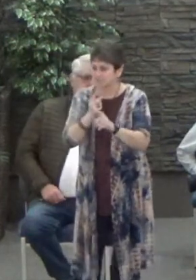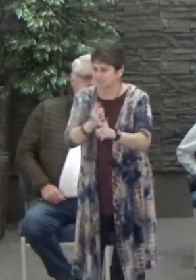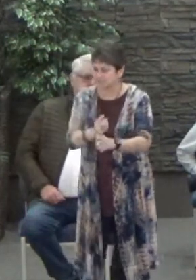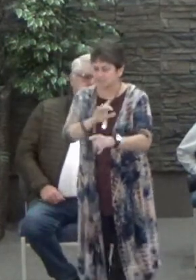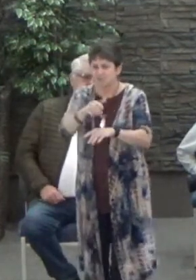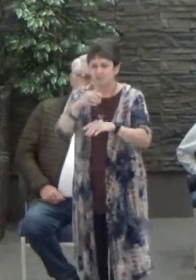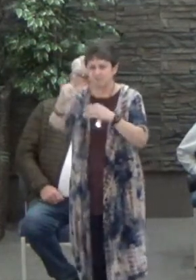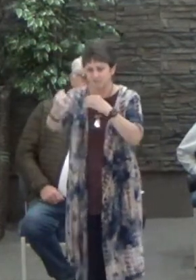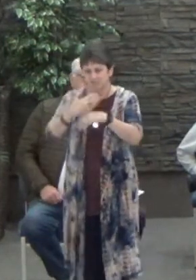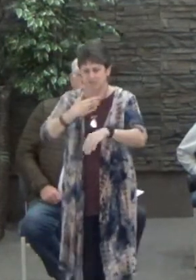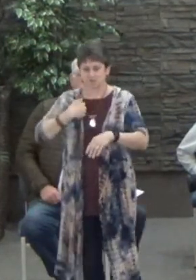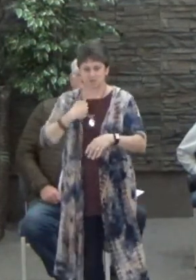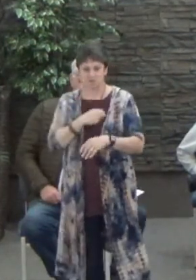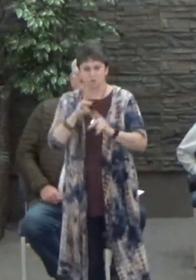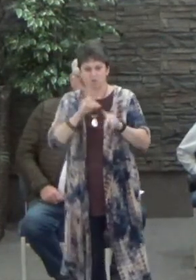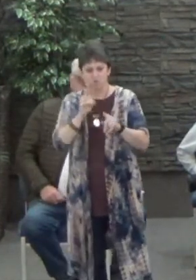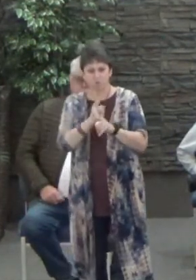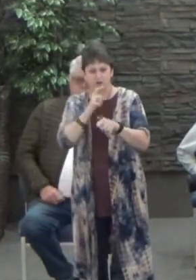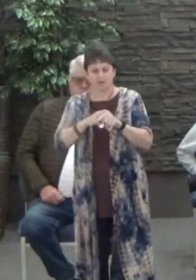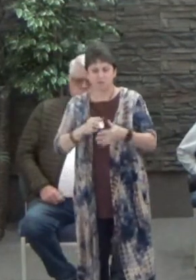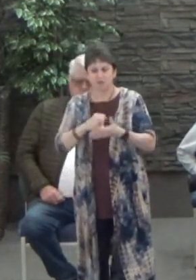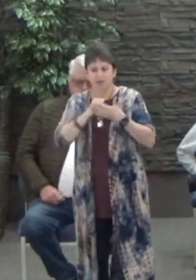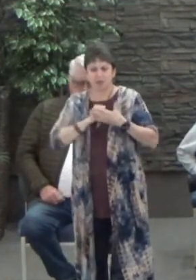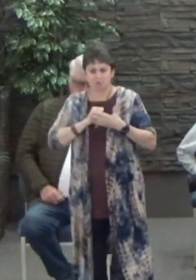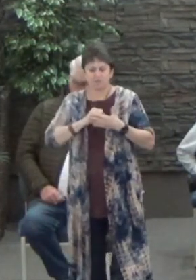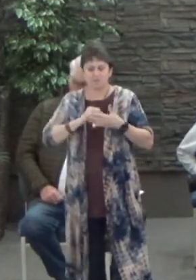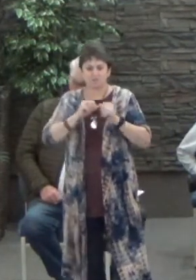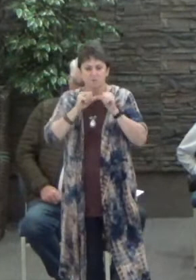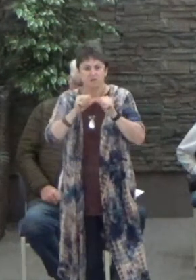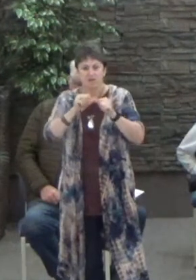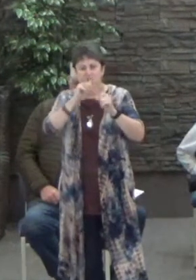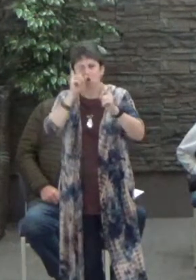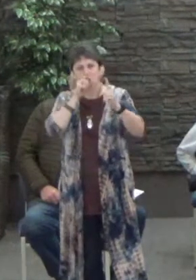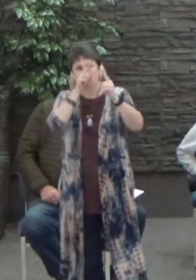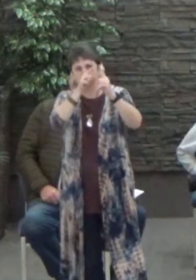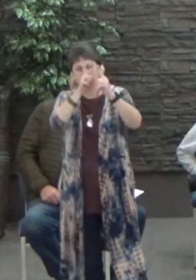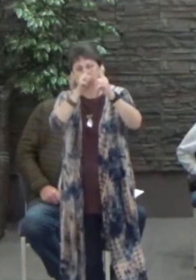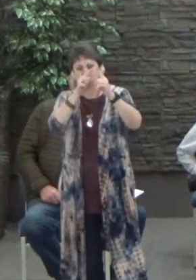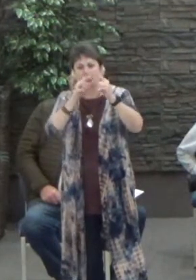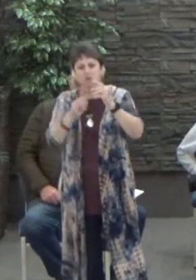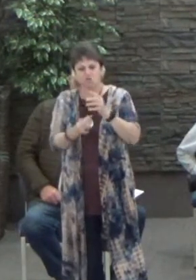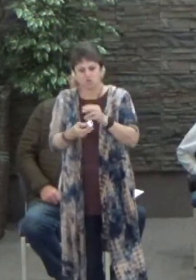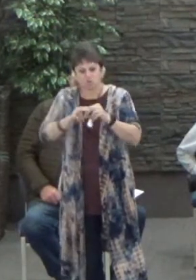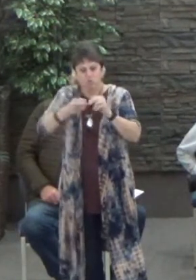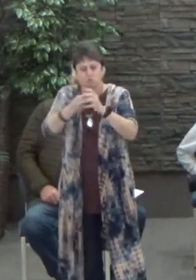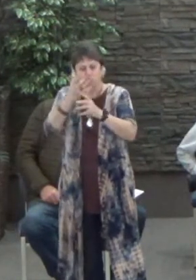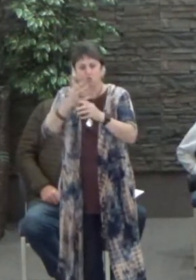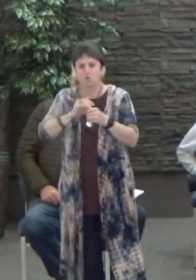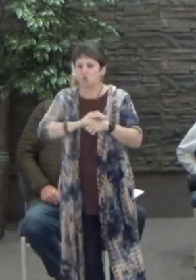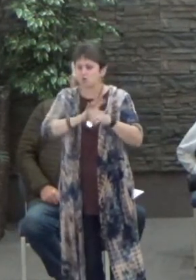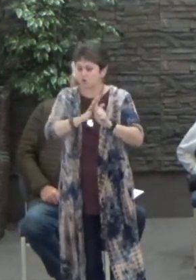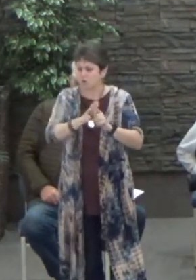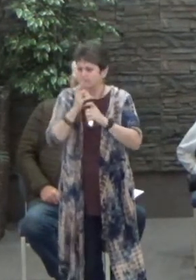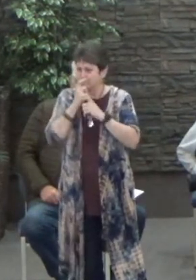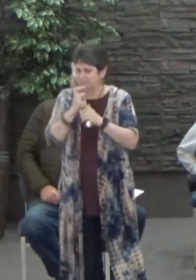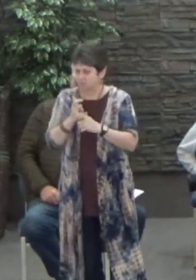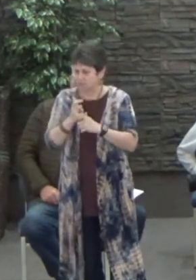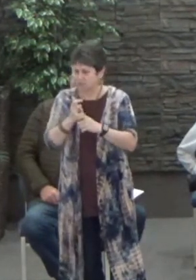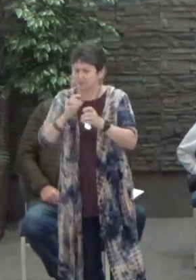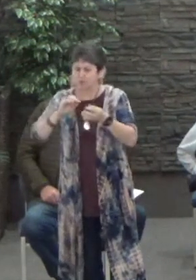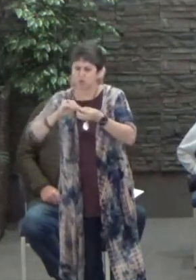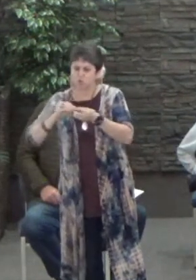sent us people at just the right time to help us maintain our purpose and even to grow at times. COVID has been interesting